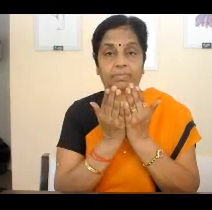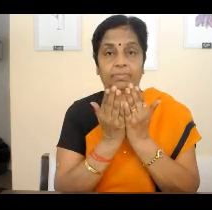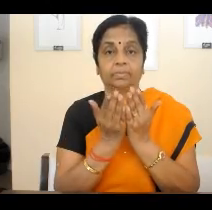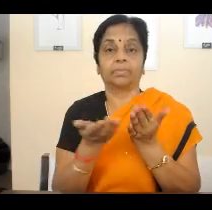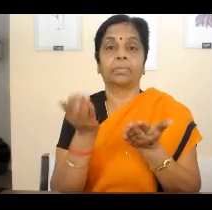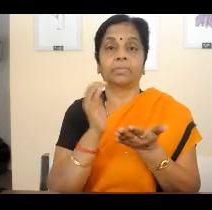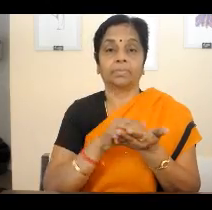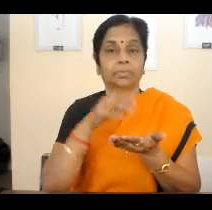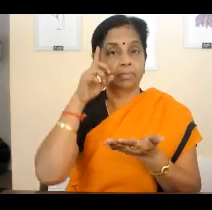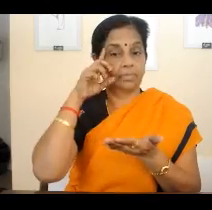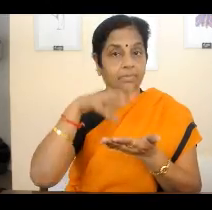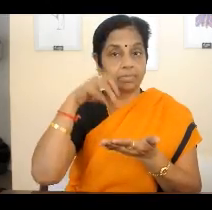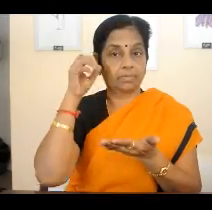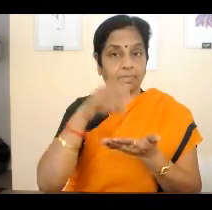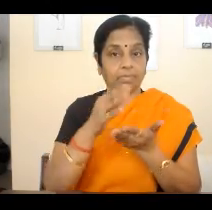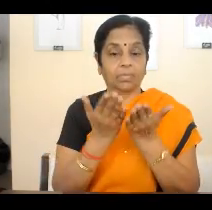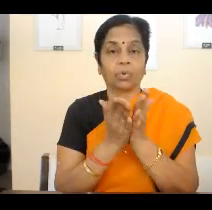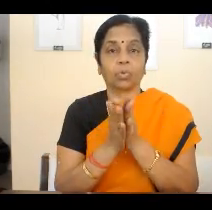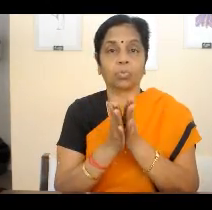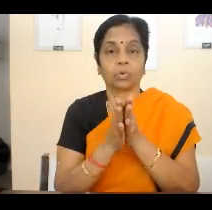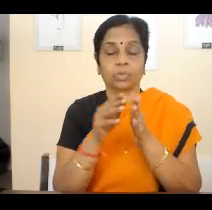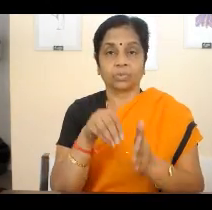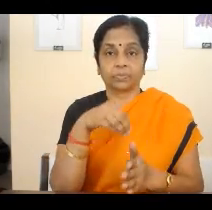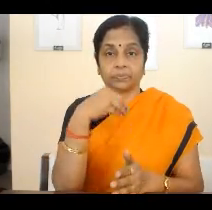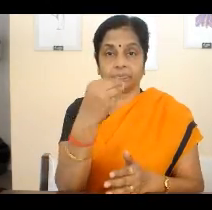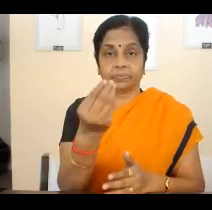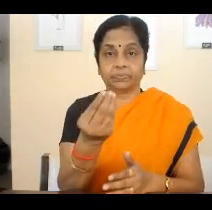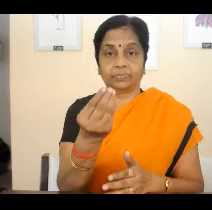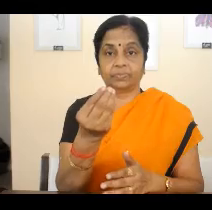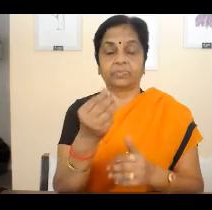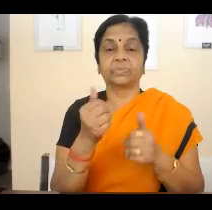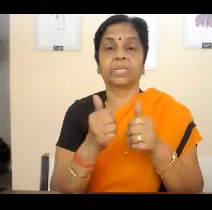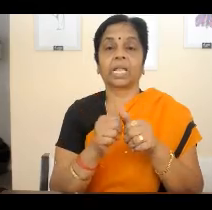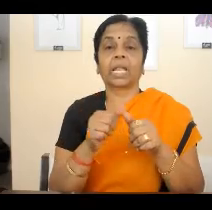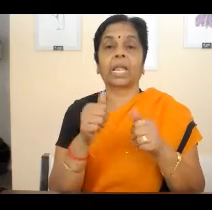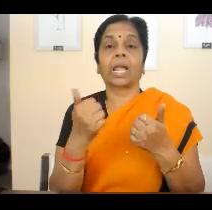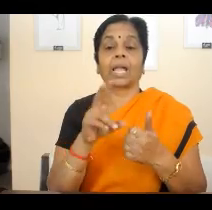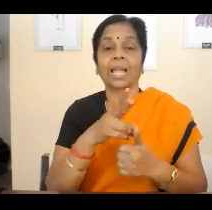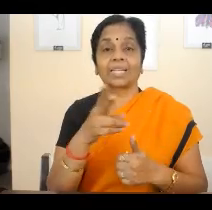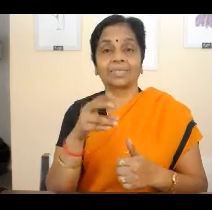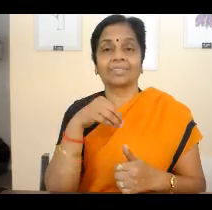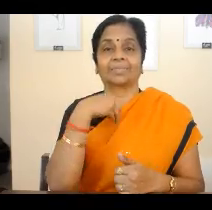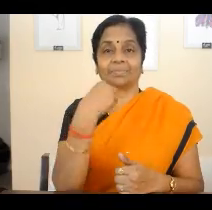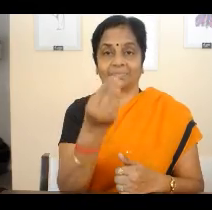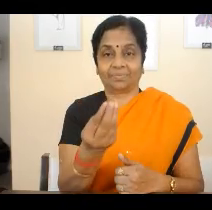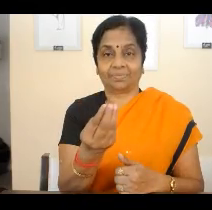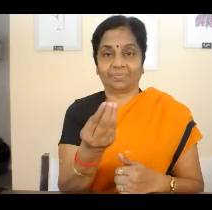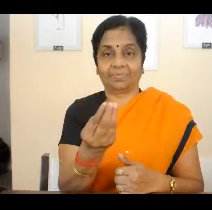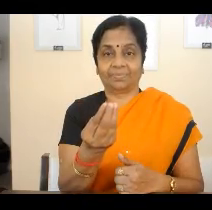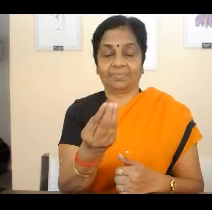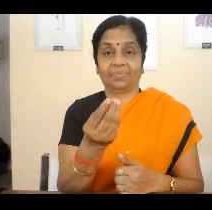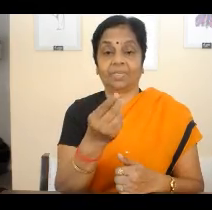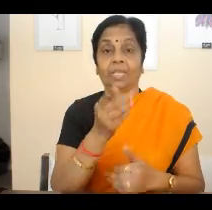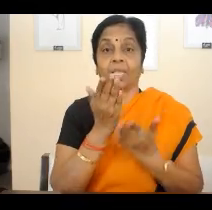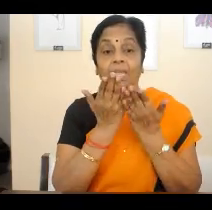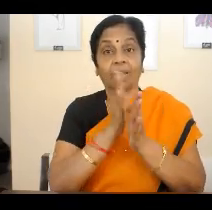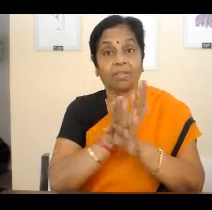and learning materials and assistive devices till they complete their